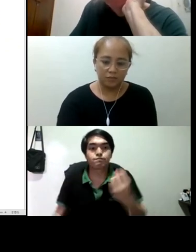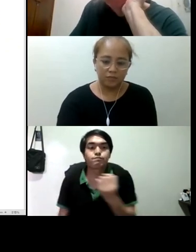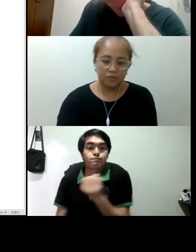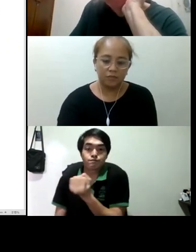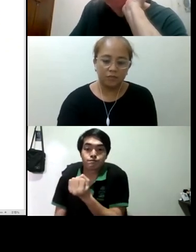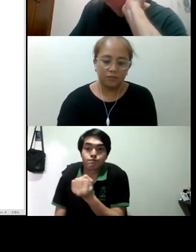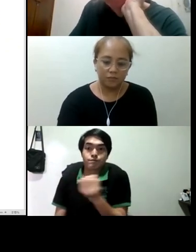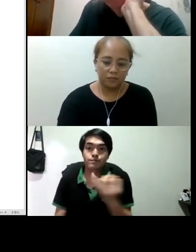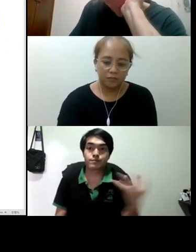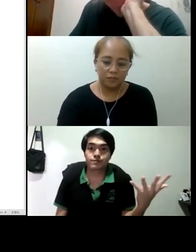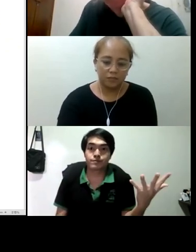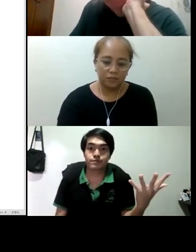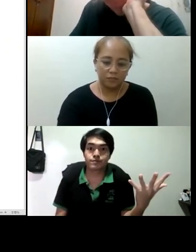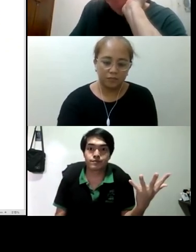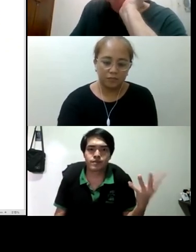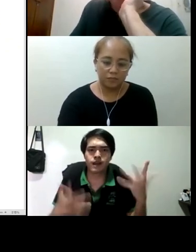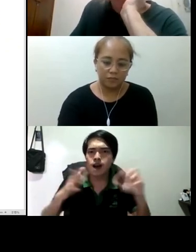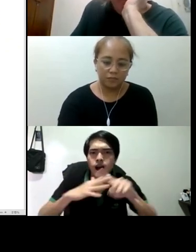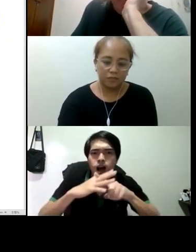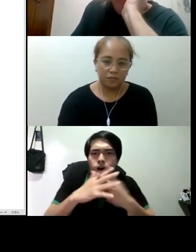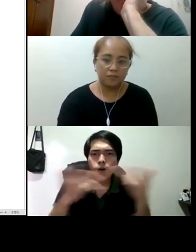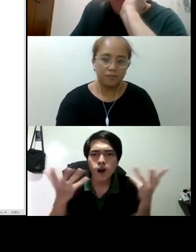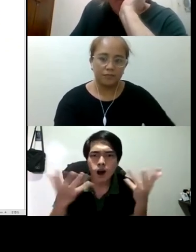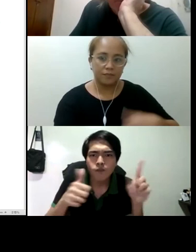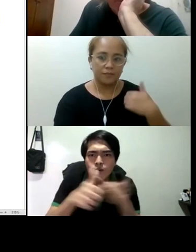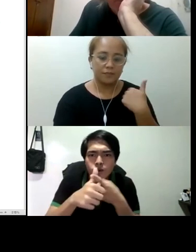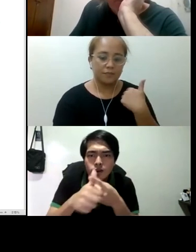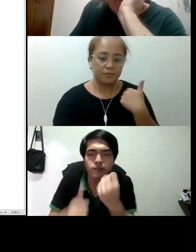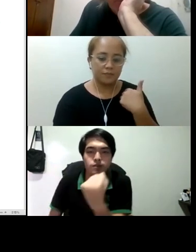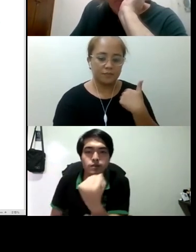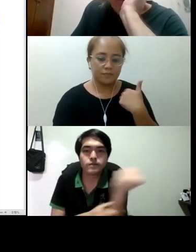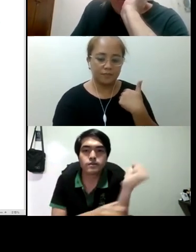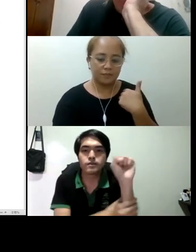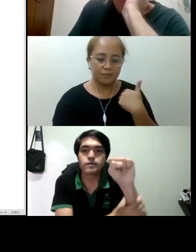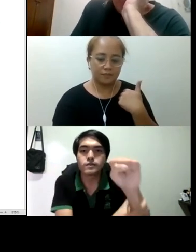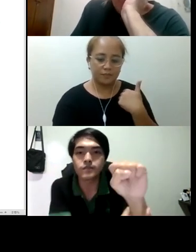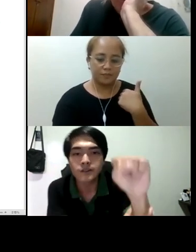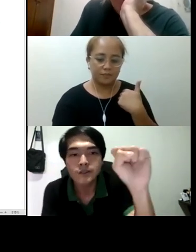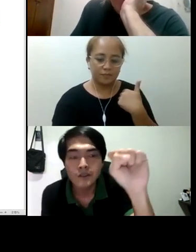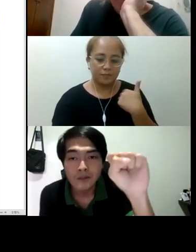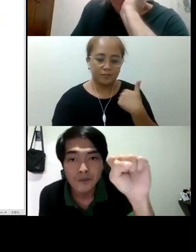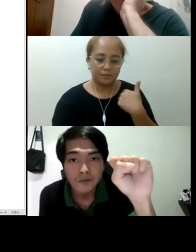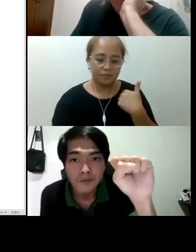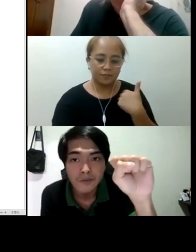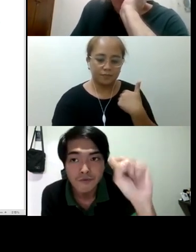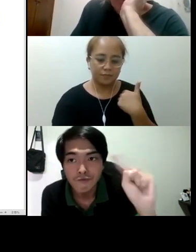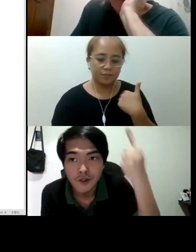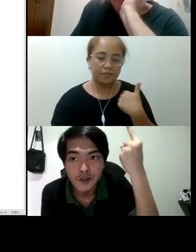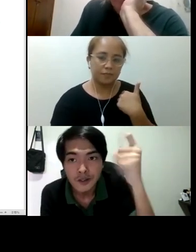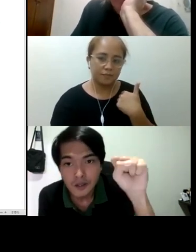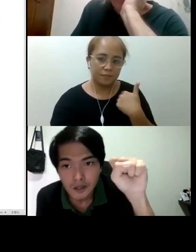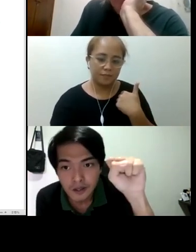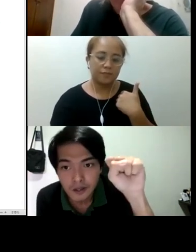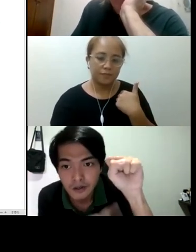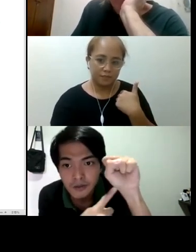went into basic numbers and found the one-handed signs of how many, because it starts with this